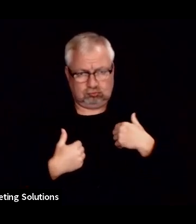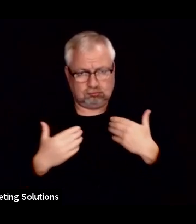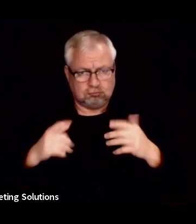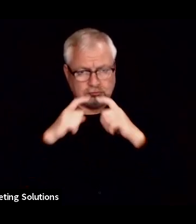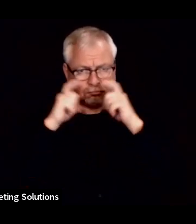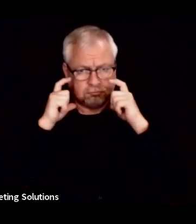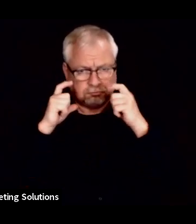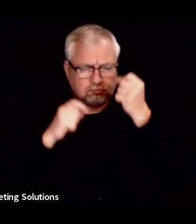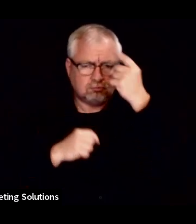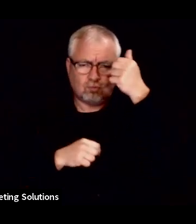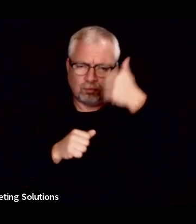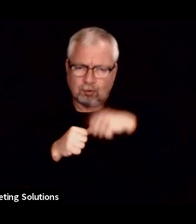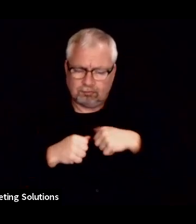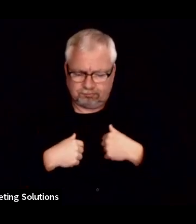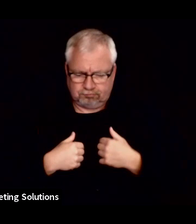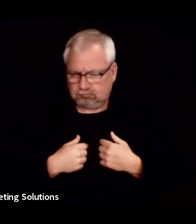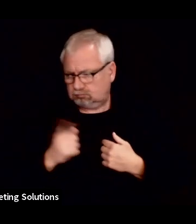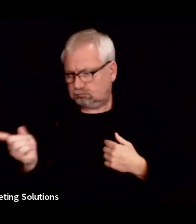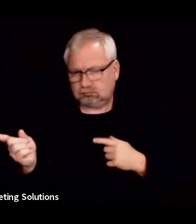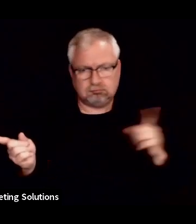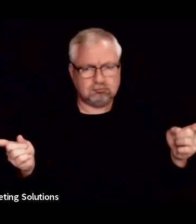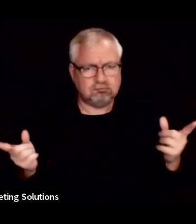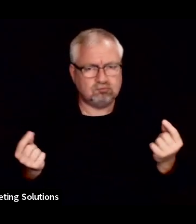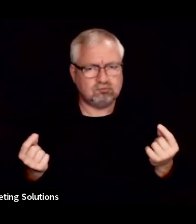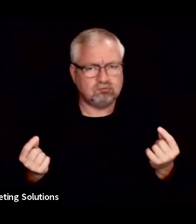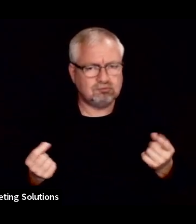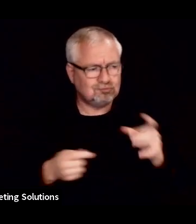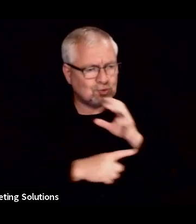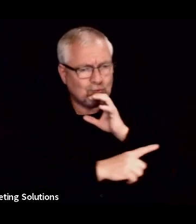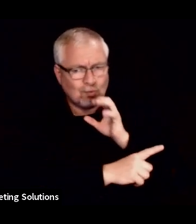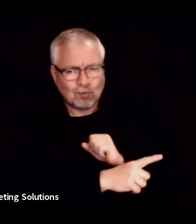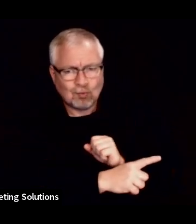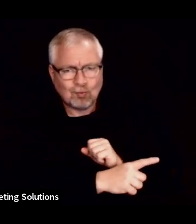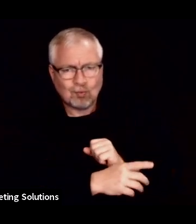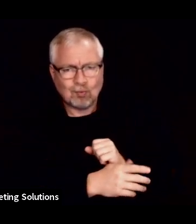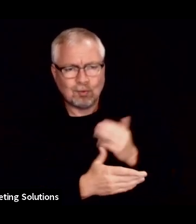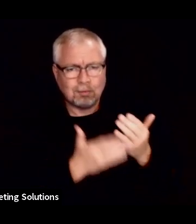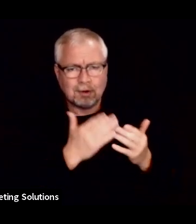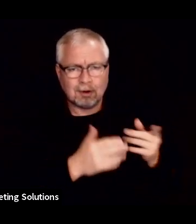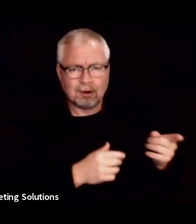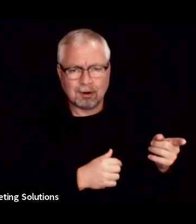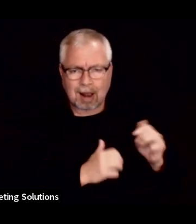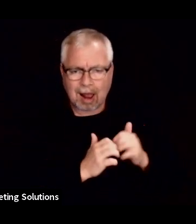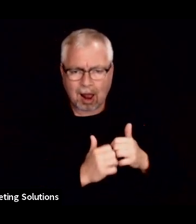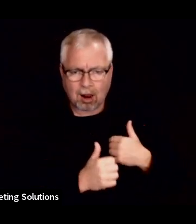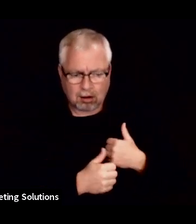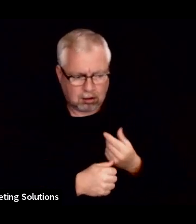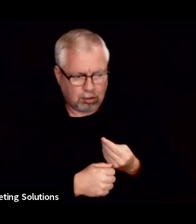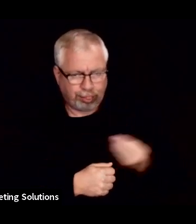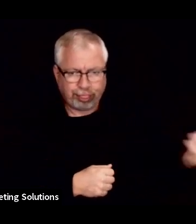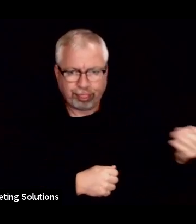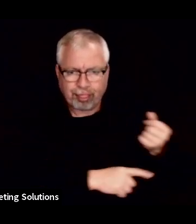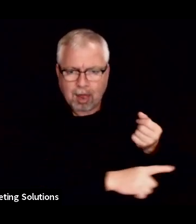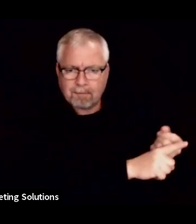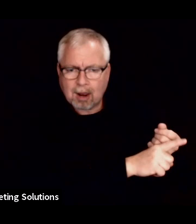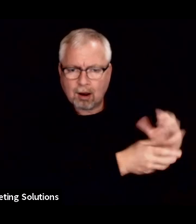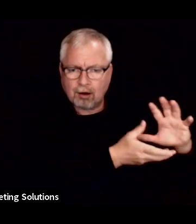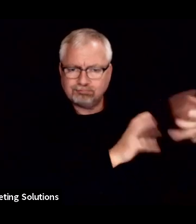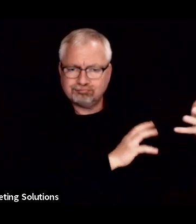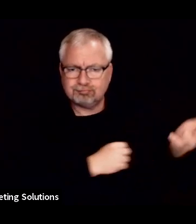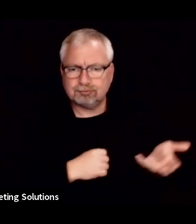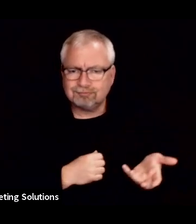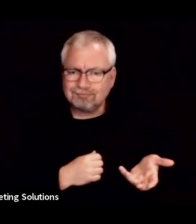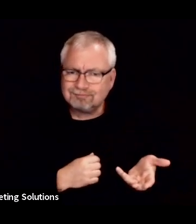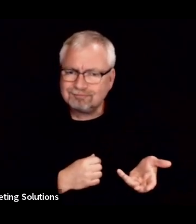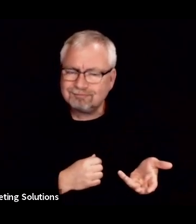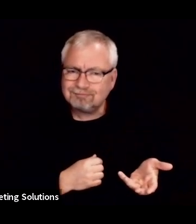of our individual decisions on each other. To to that extent, it isn't only a